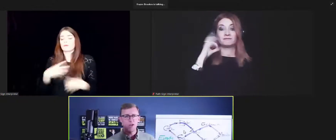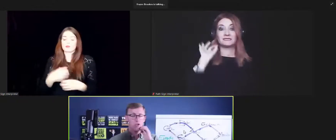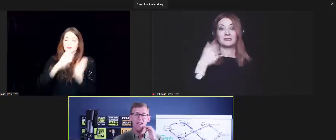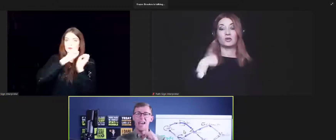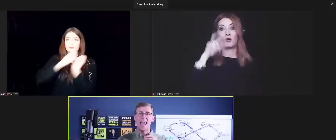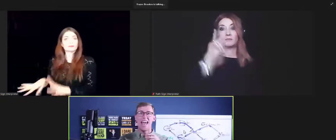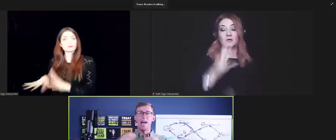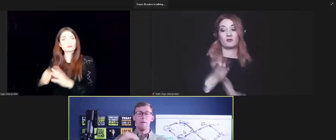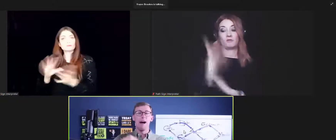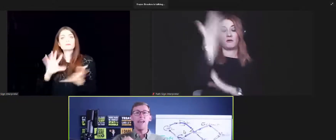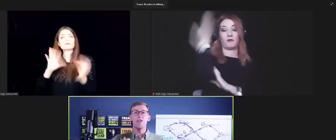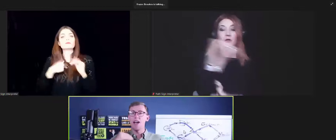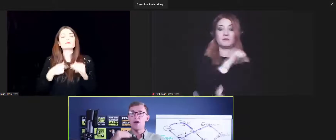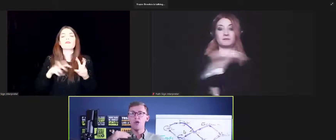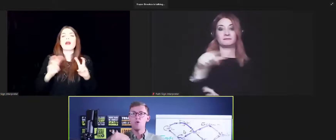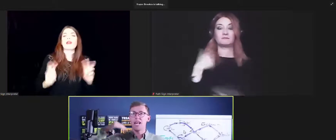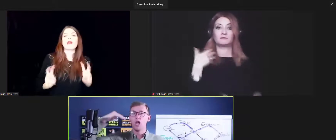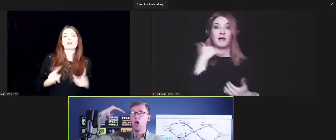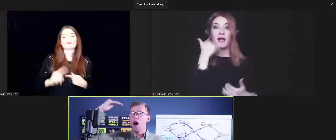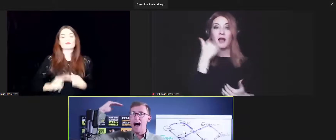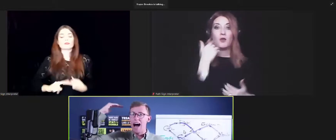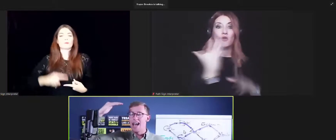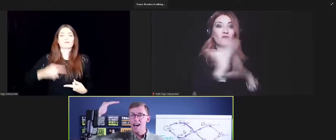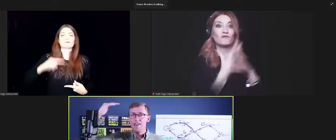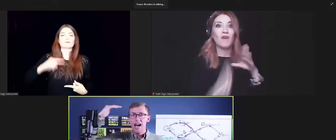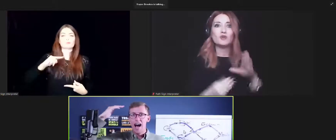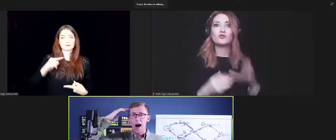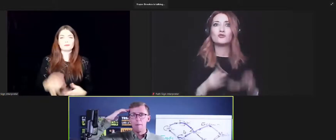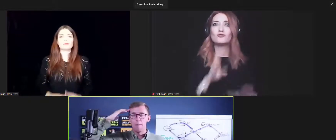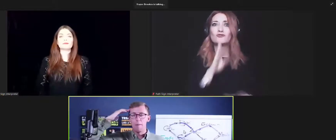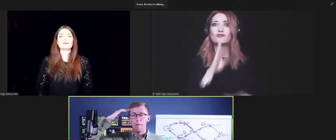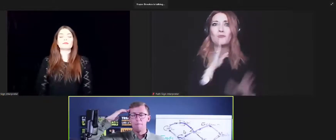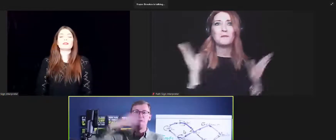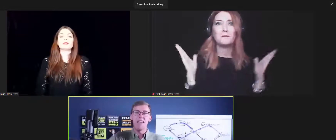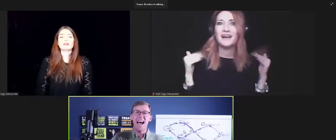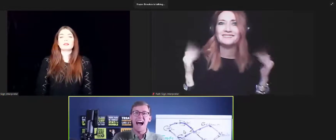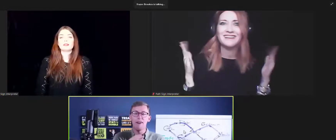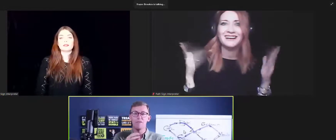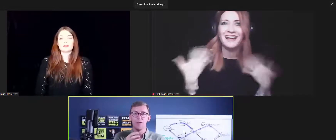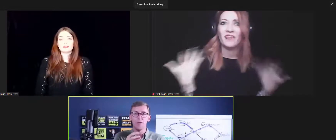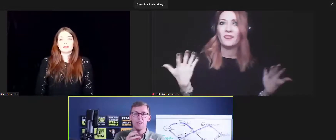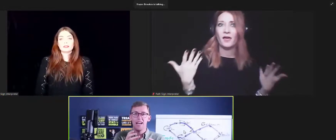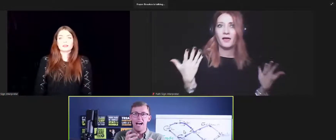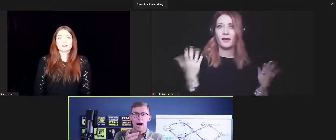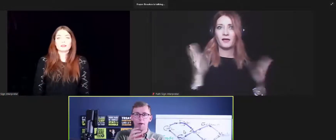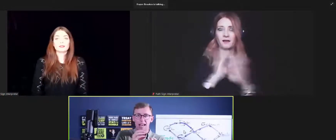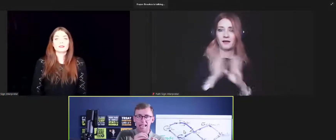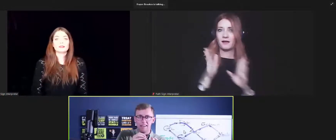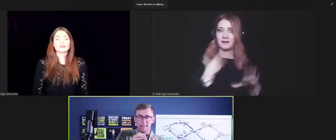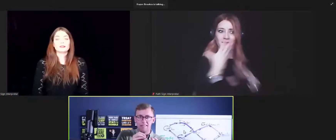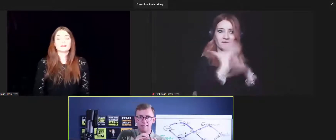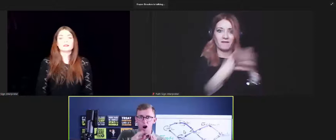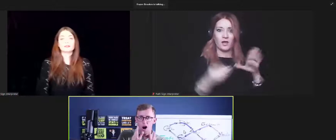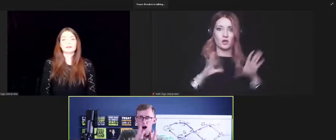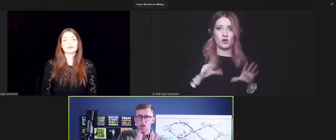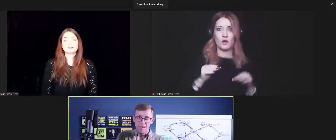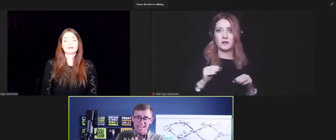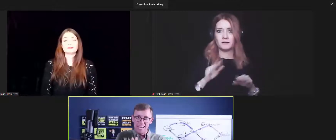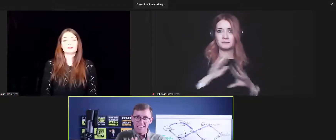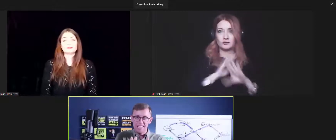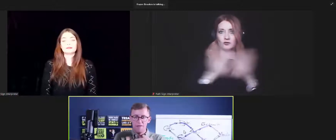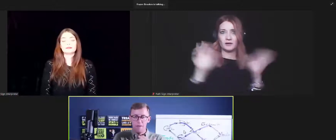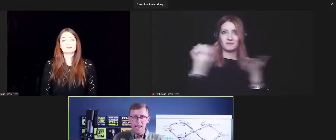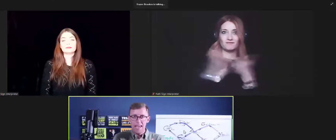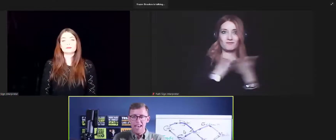infectious. My energy is actually usually a lot higher. But for me, I'm on like half speed